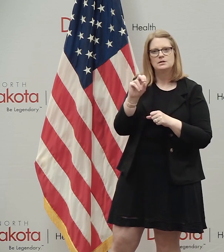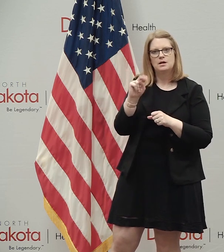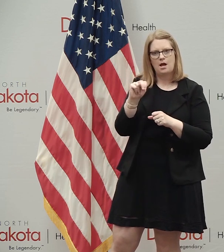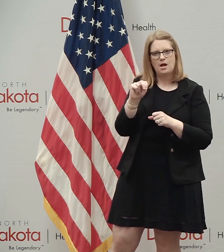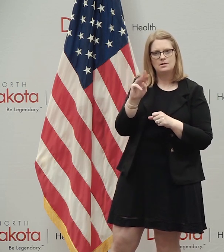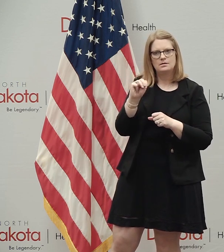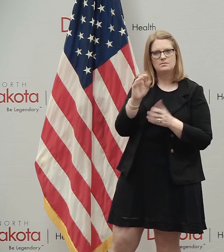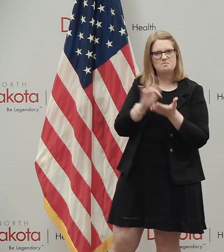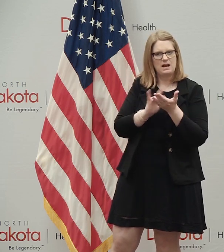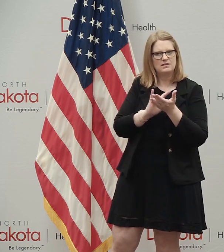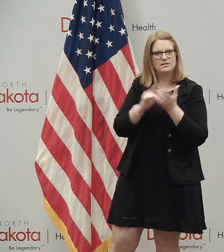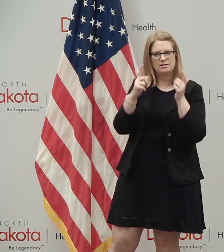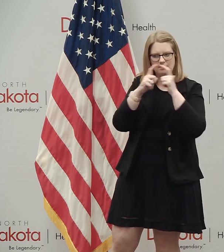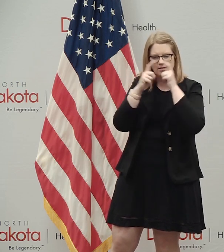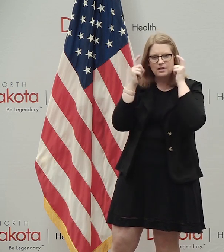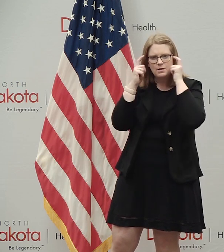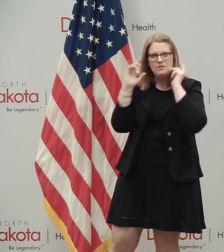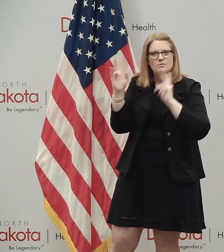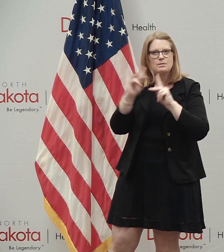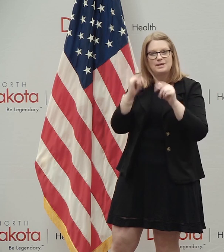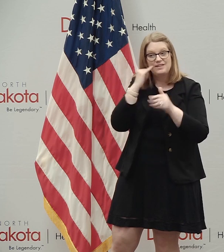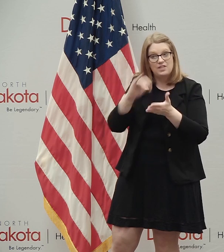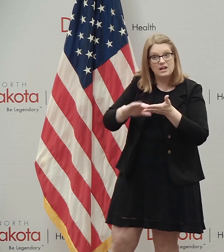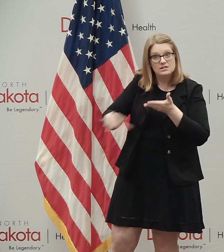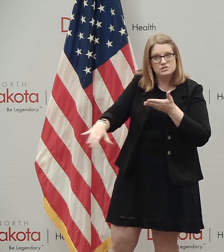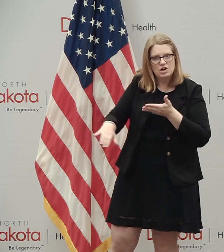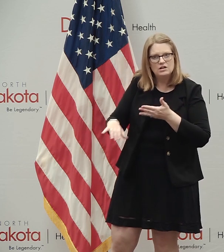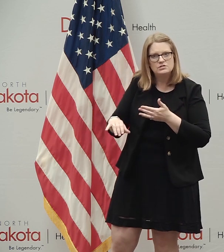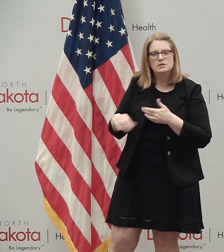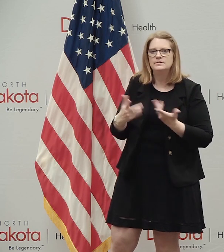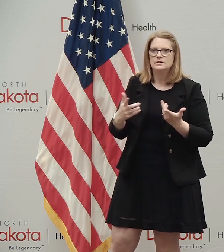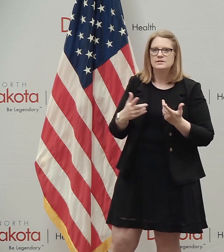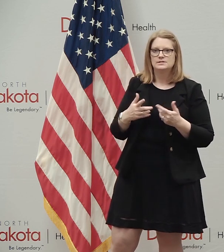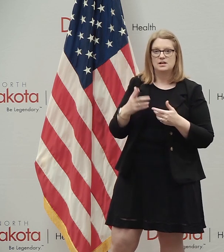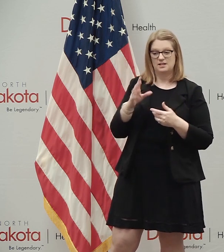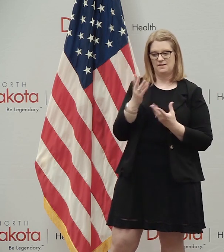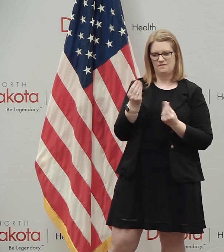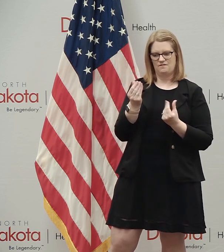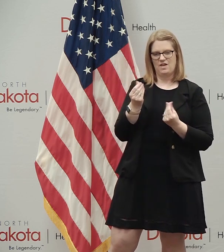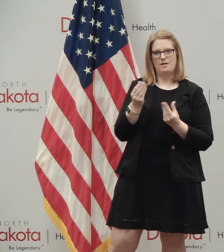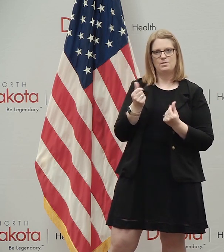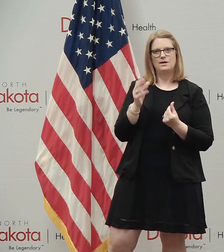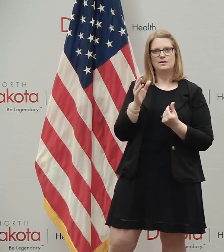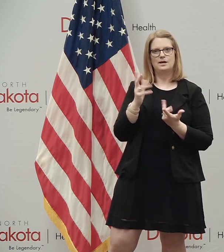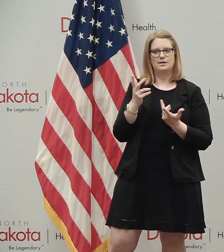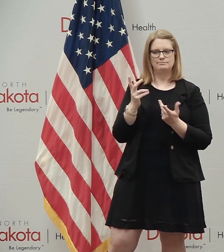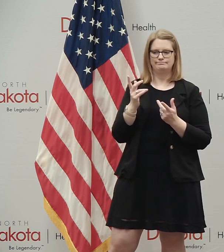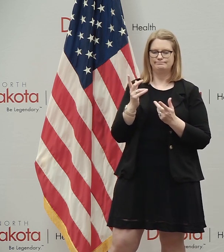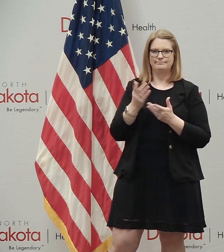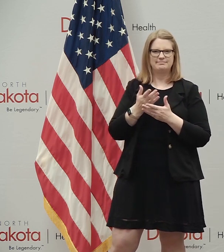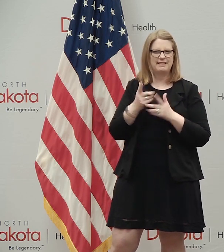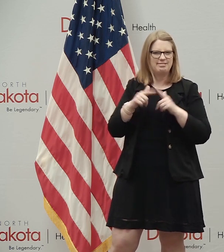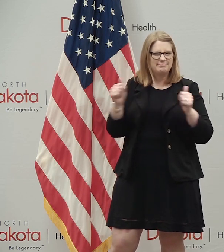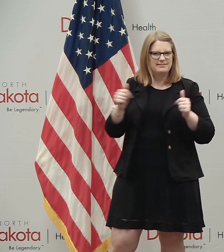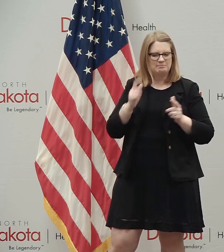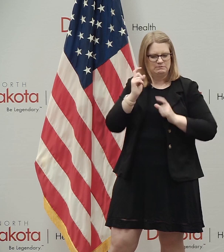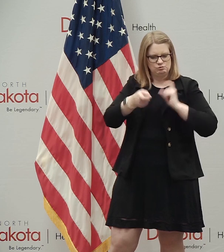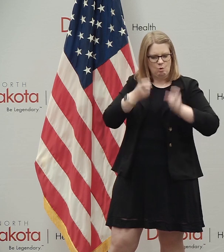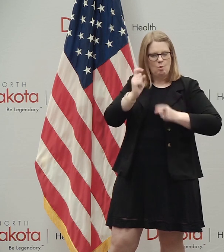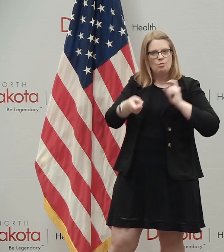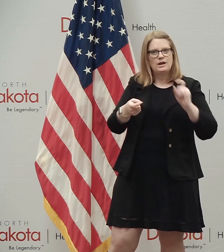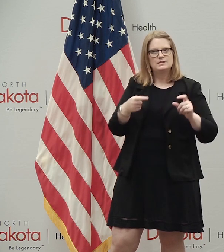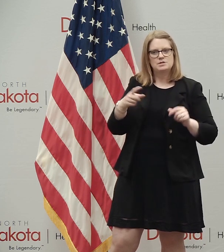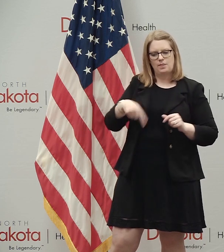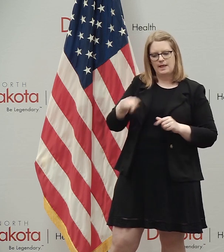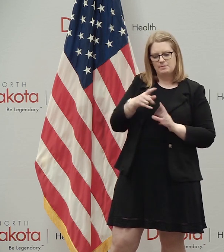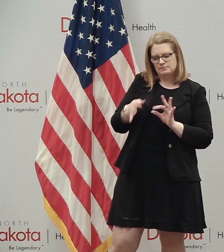for people as they're discharged, and yards and yards of fabric and other necessary materials have been donated for this project. So thank